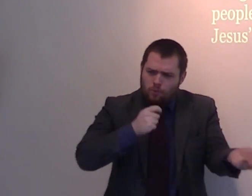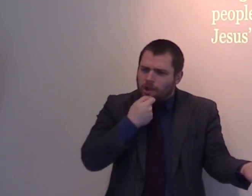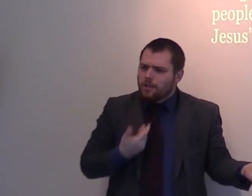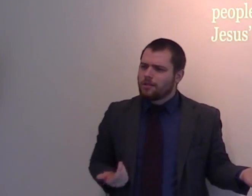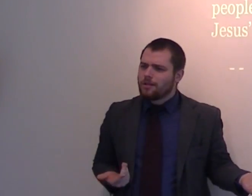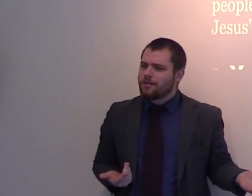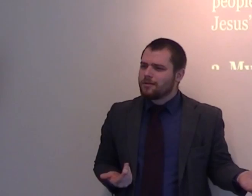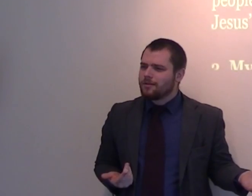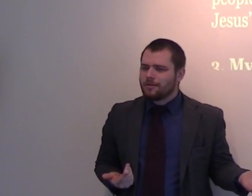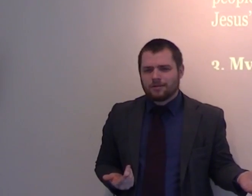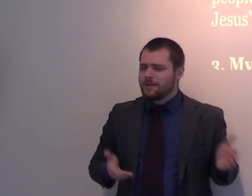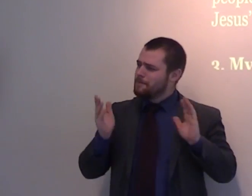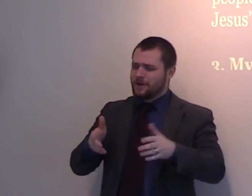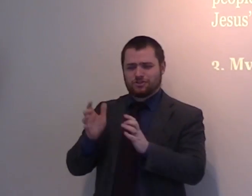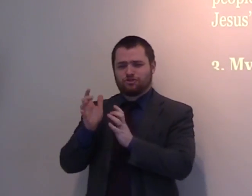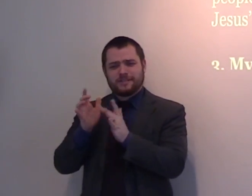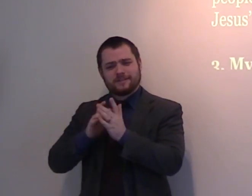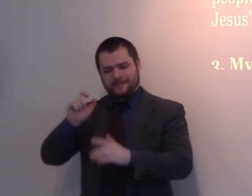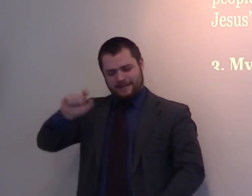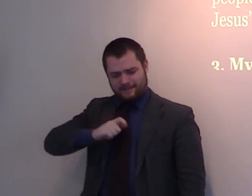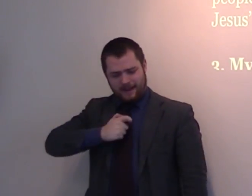I must show Jesus' character to my colleagues.